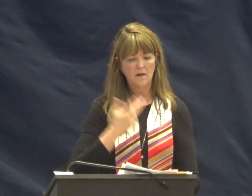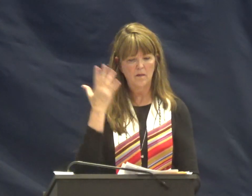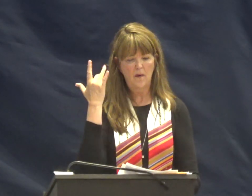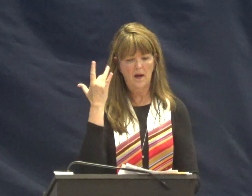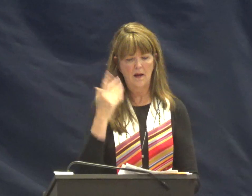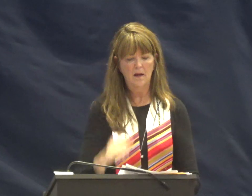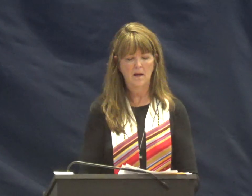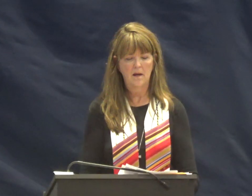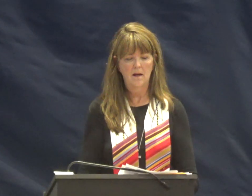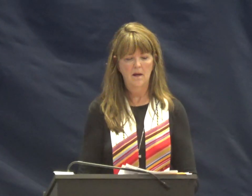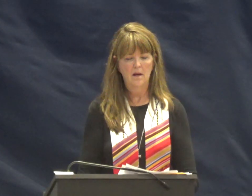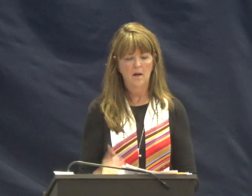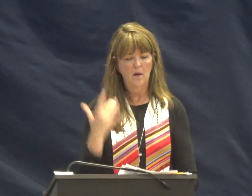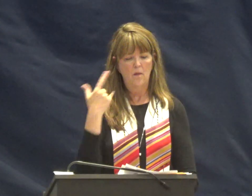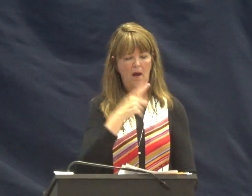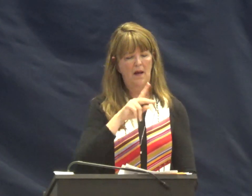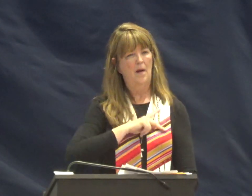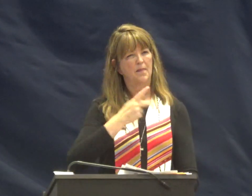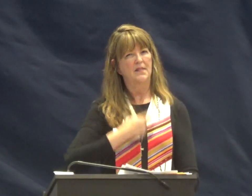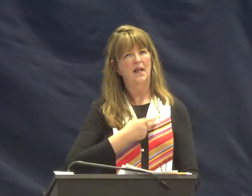So why was Jonah upset about that?